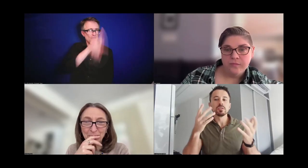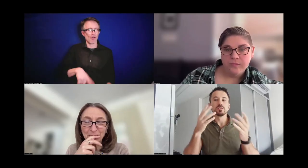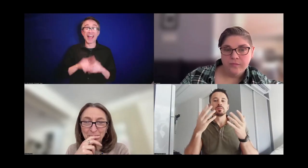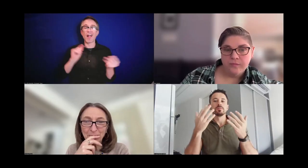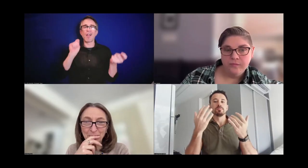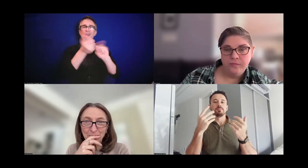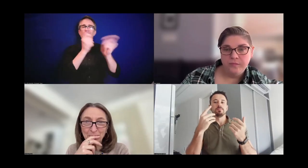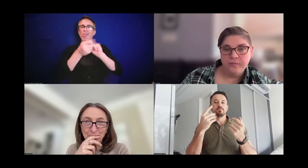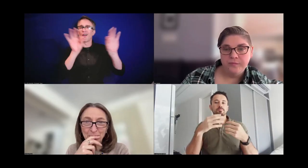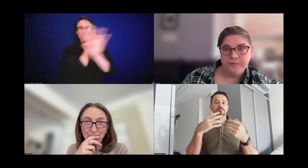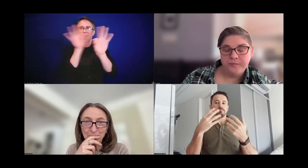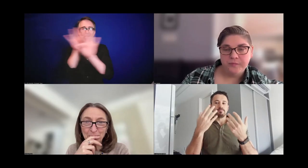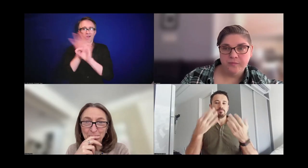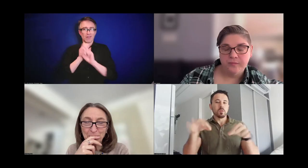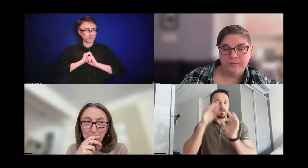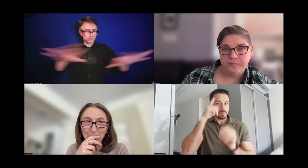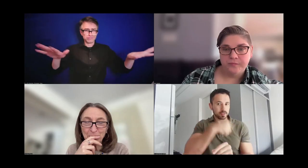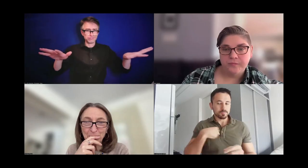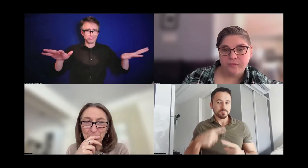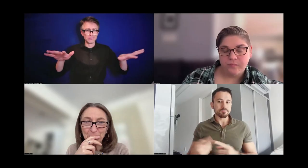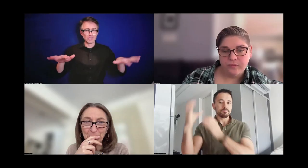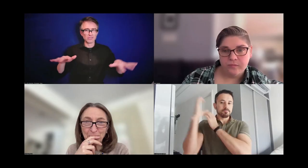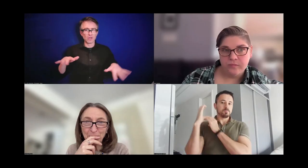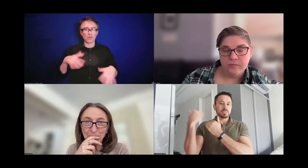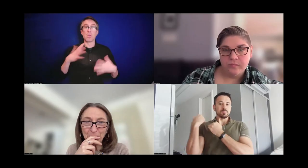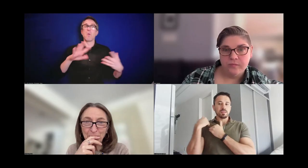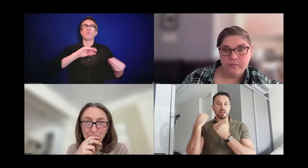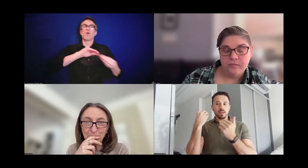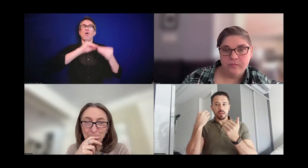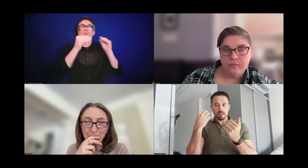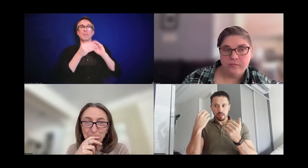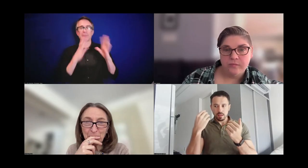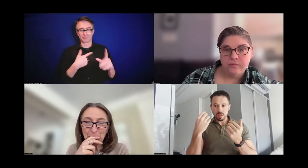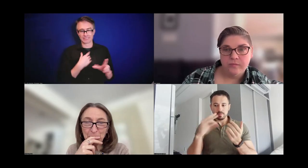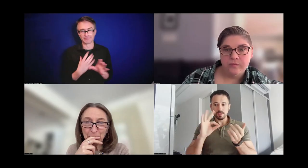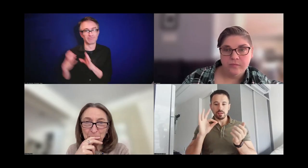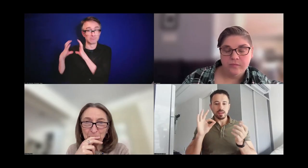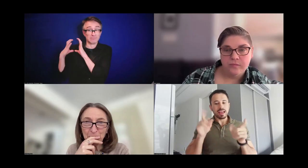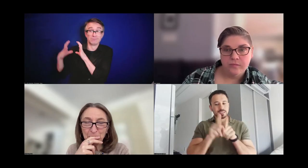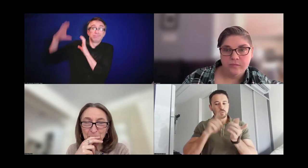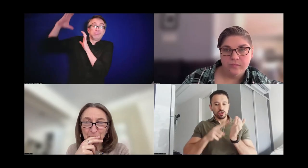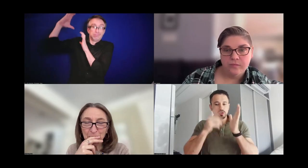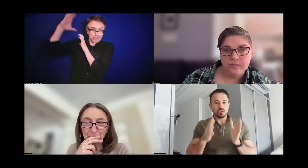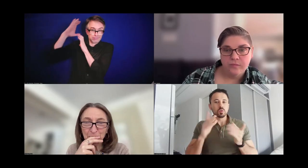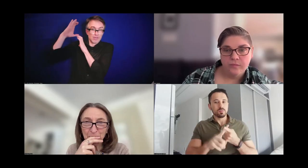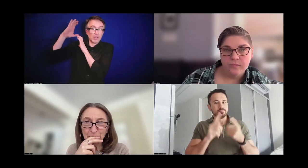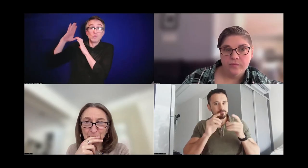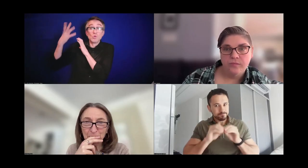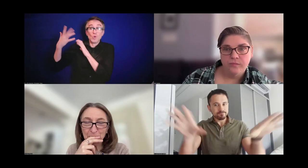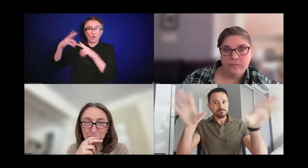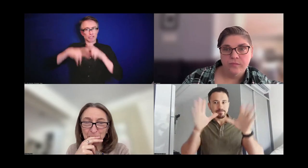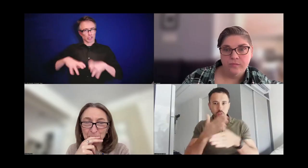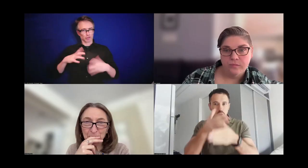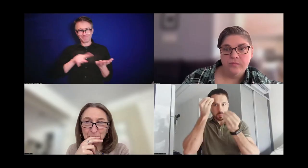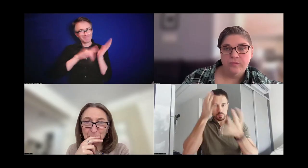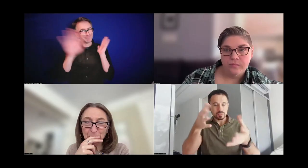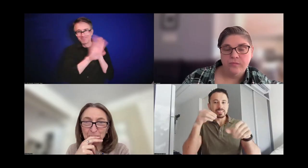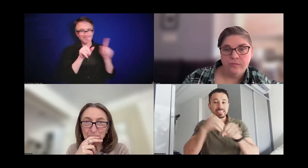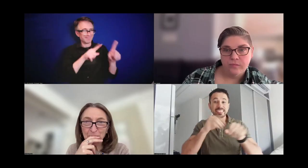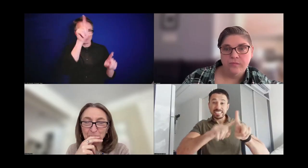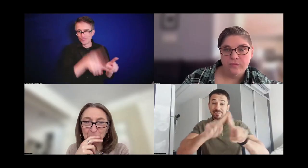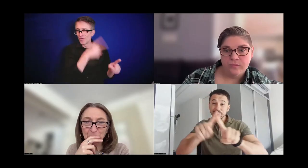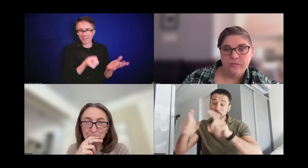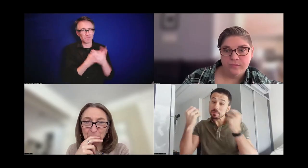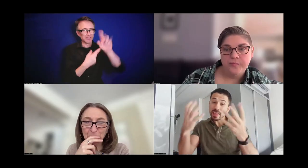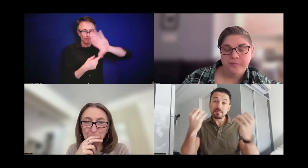where we see a lot of false information. It's important for us to take on that responsibility as researchers